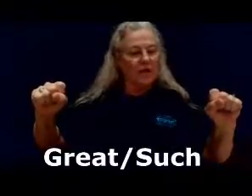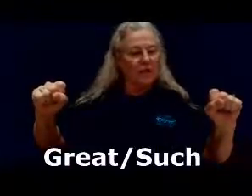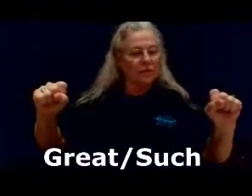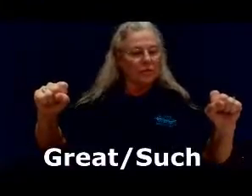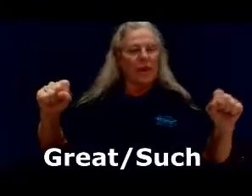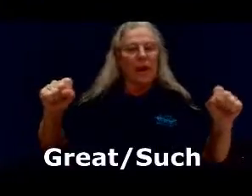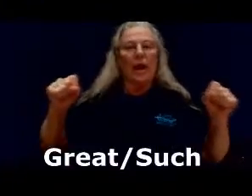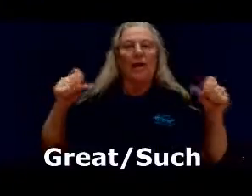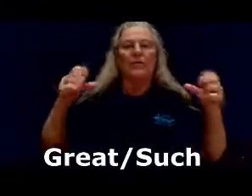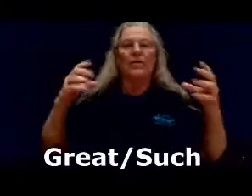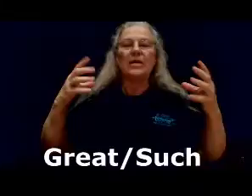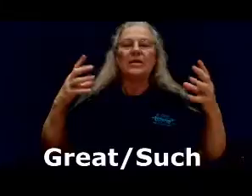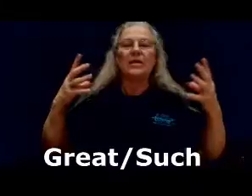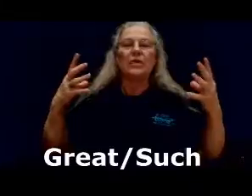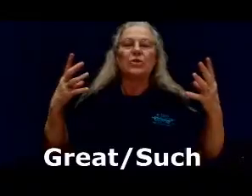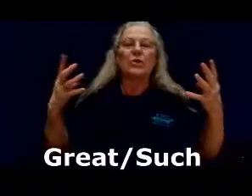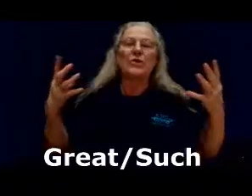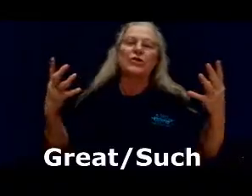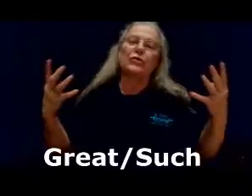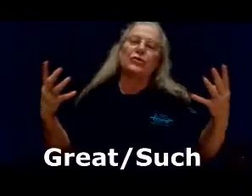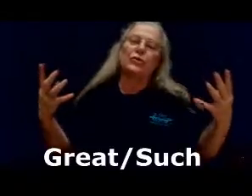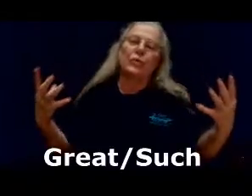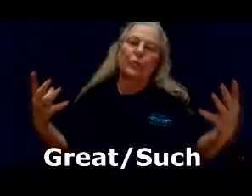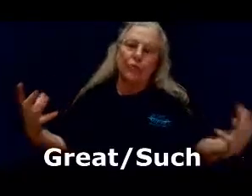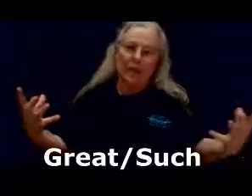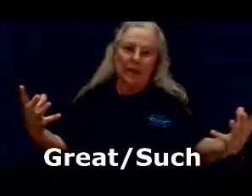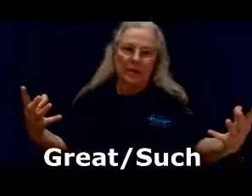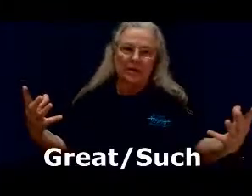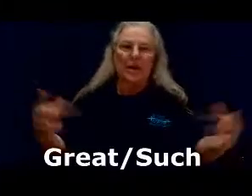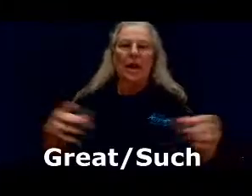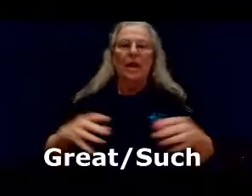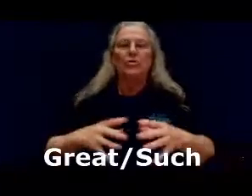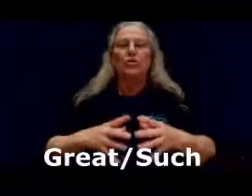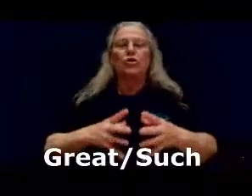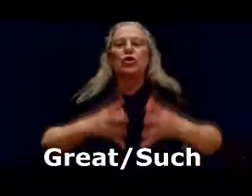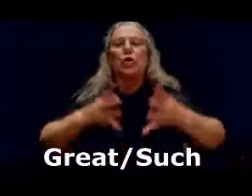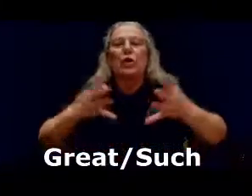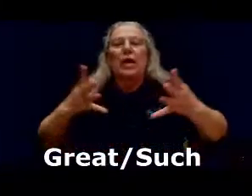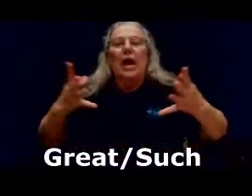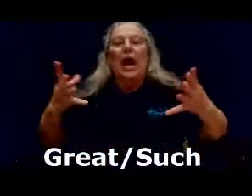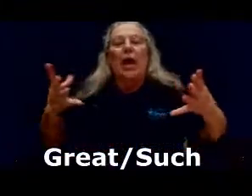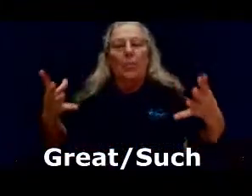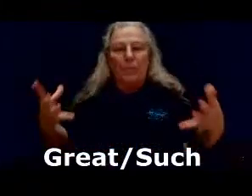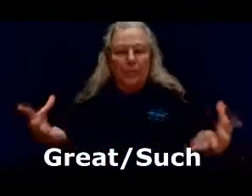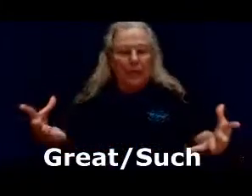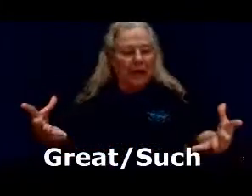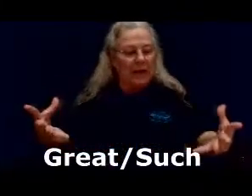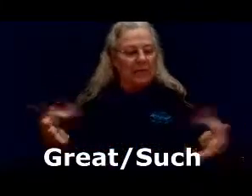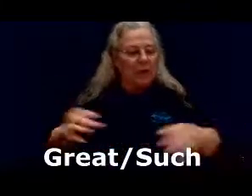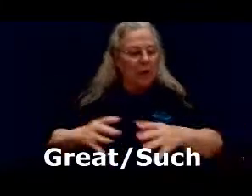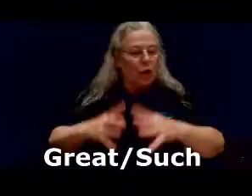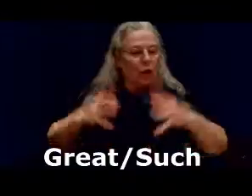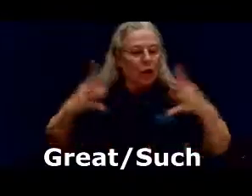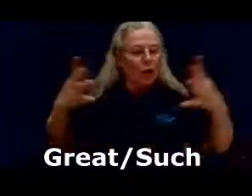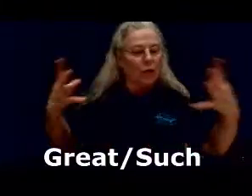Such, and this such means greatness, and so you're showing how big it is.